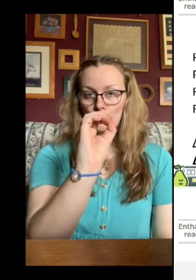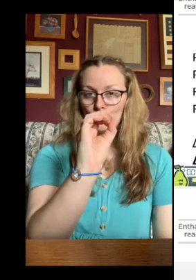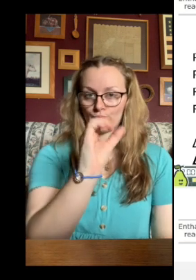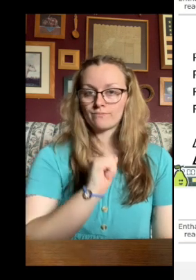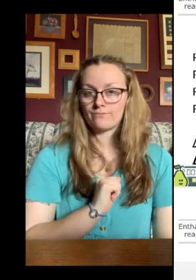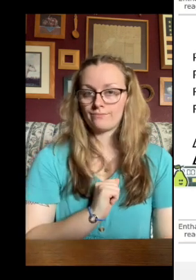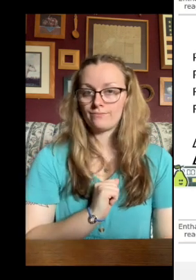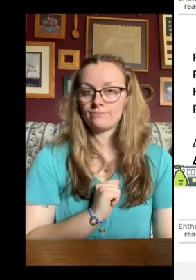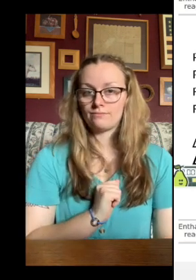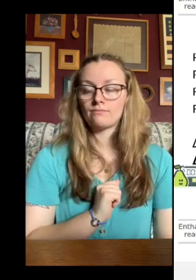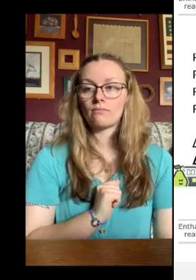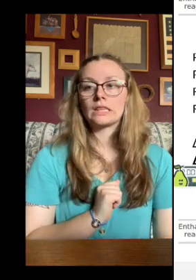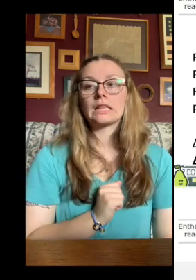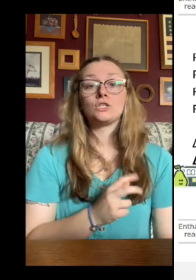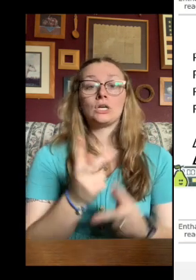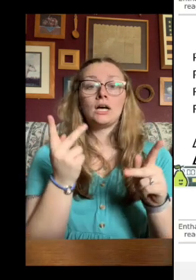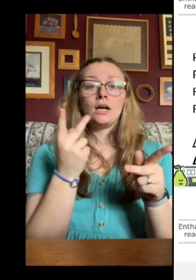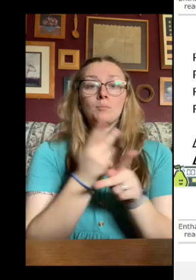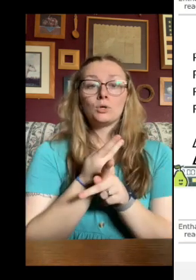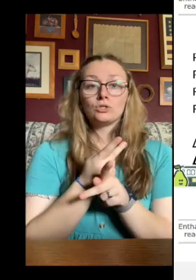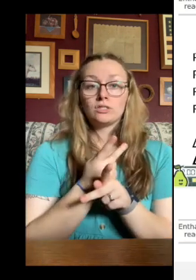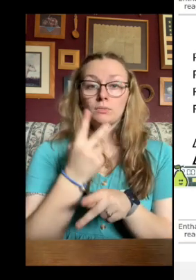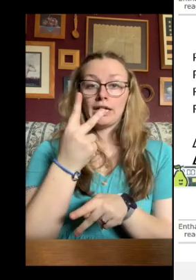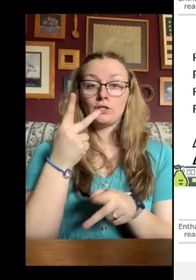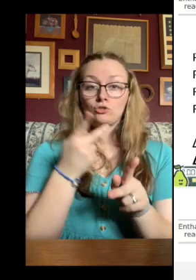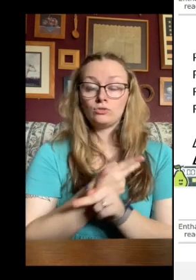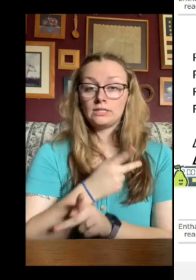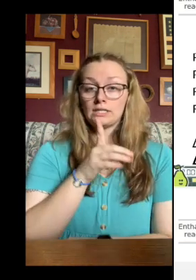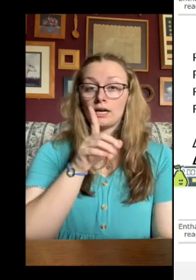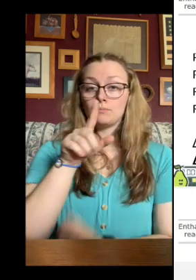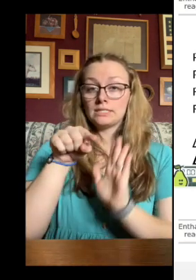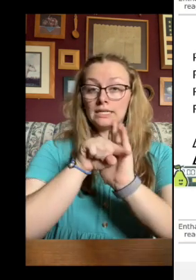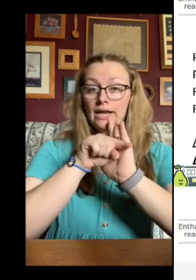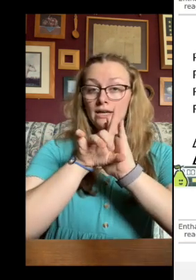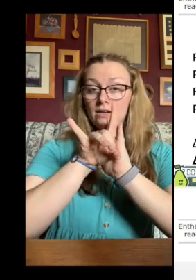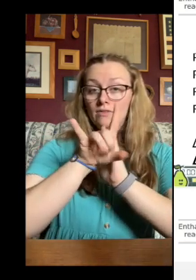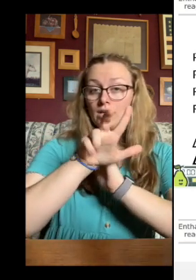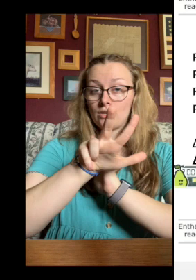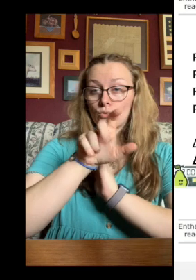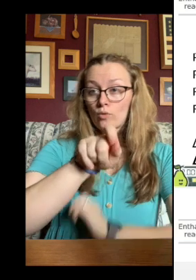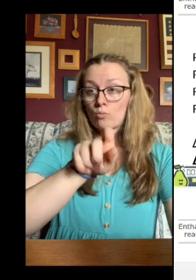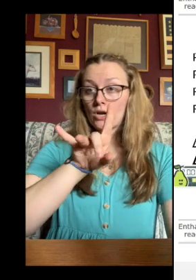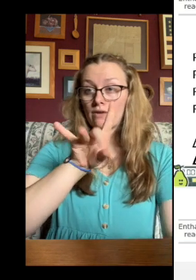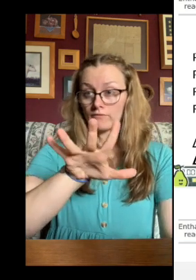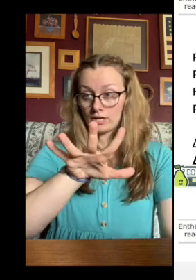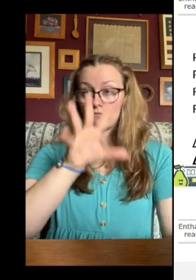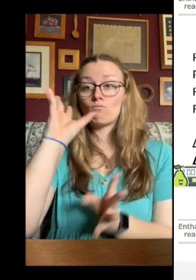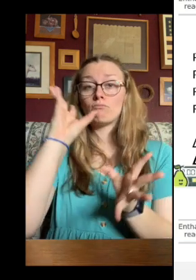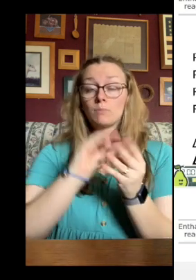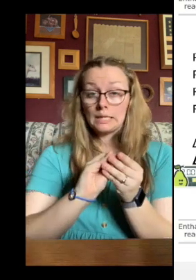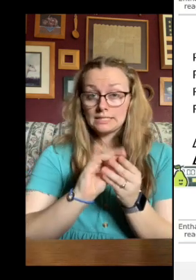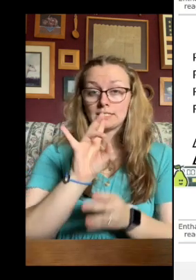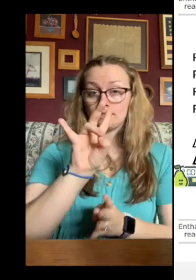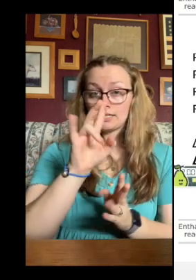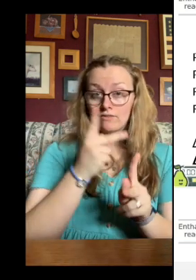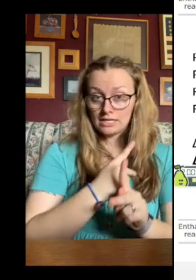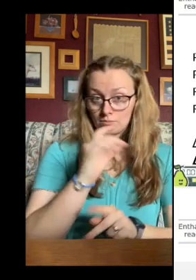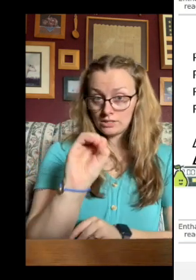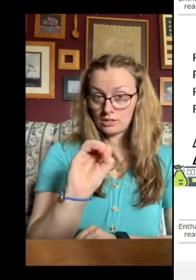So when I multiply 2 times negative 83.85 plus 7 times 0, get negative